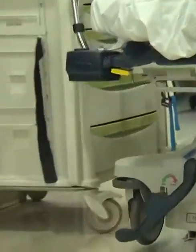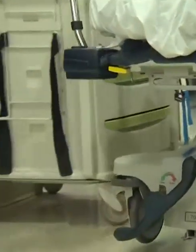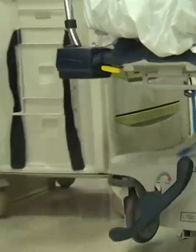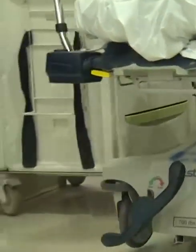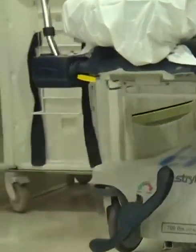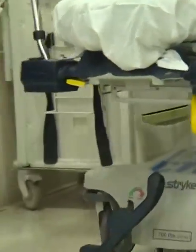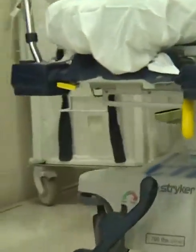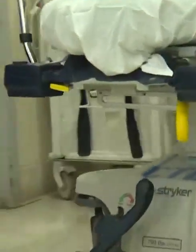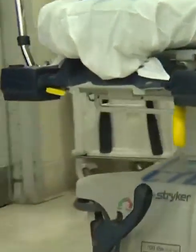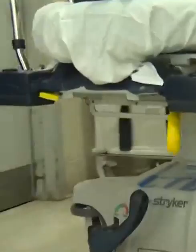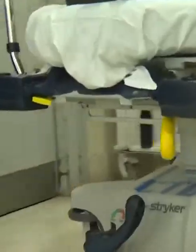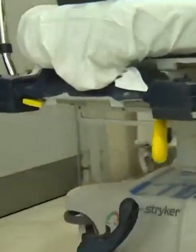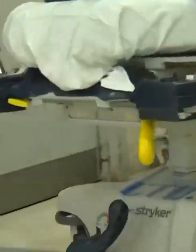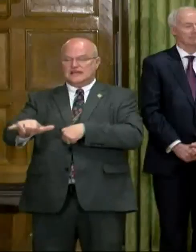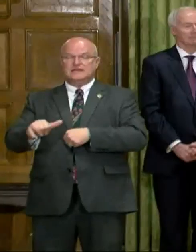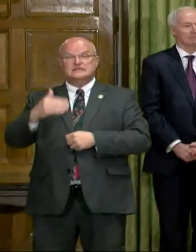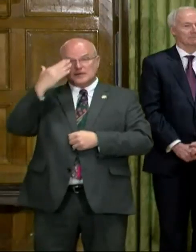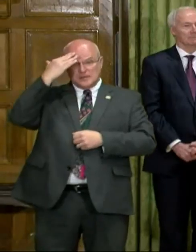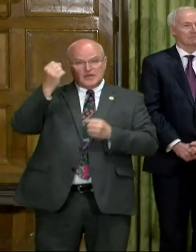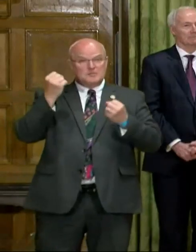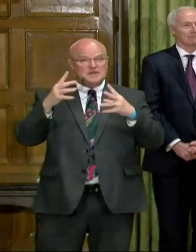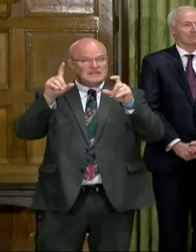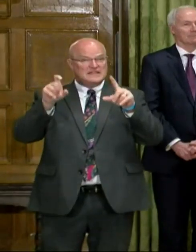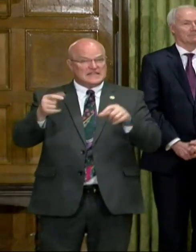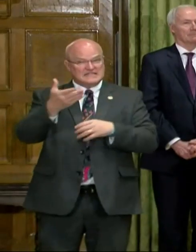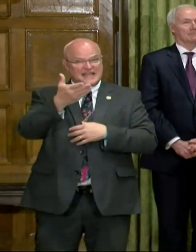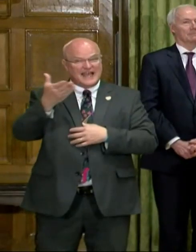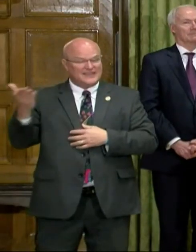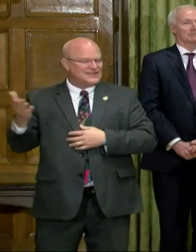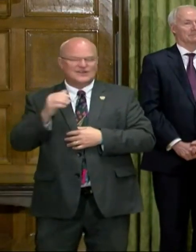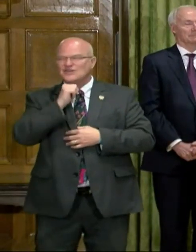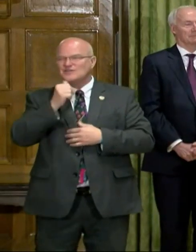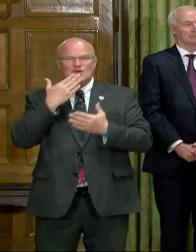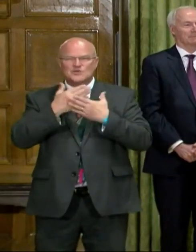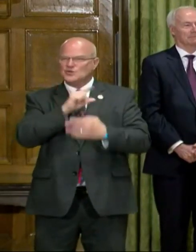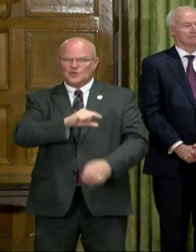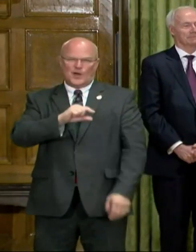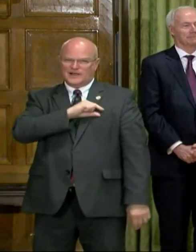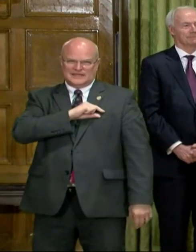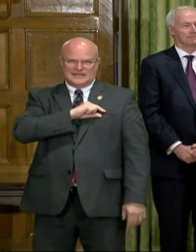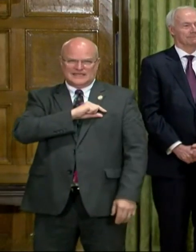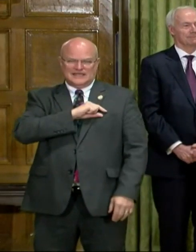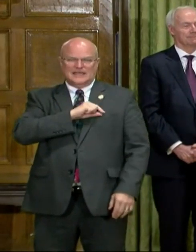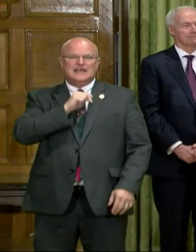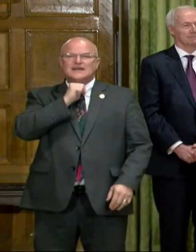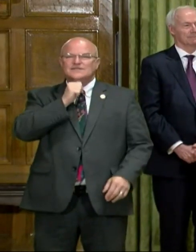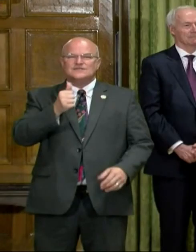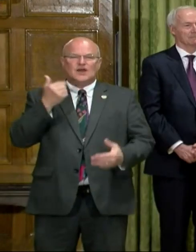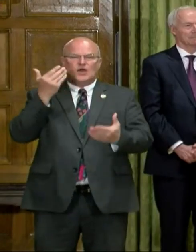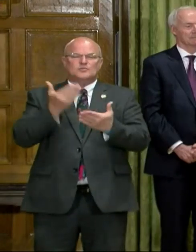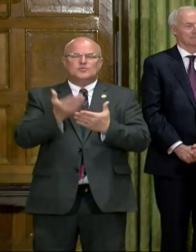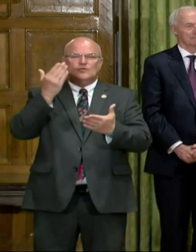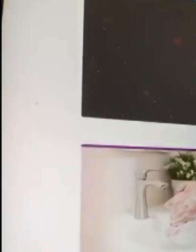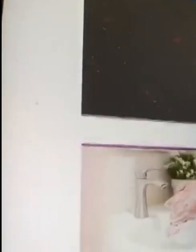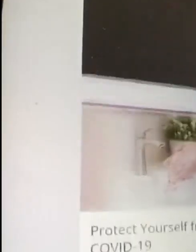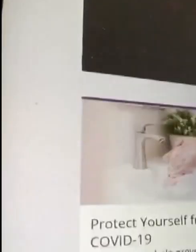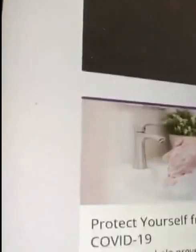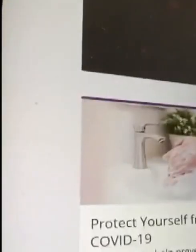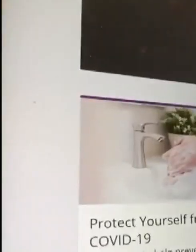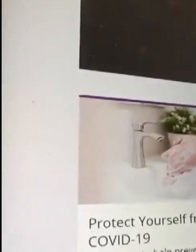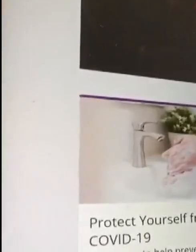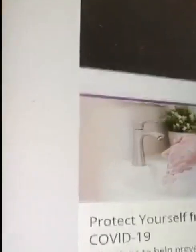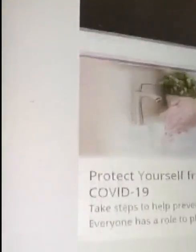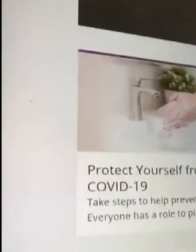CLIA-certified lab like Quest Diagnostics. Many of the tests out there are not of good quality and have not proven to be helpful. This